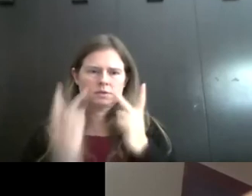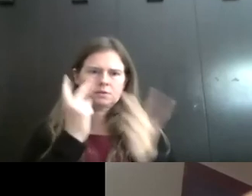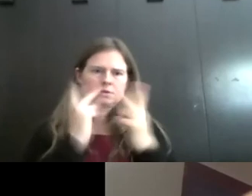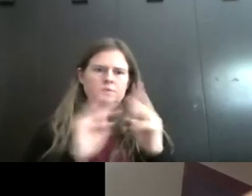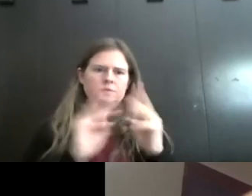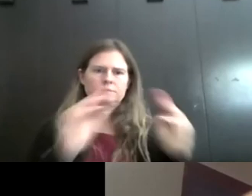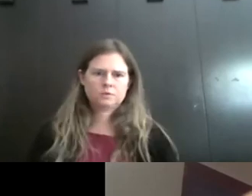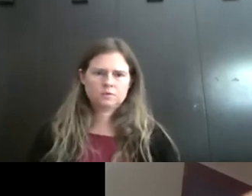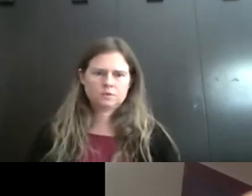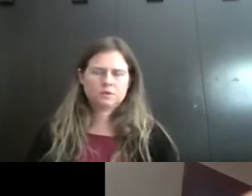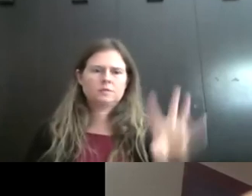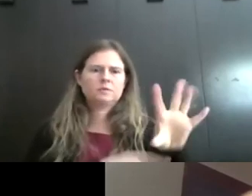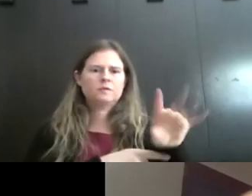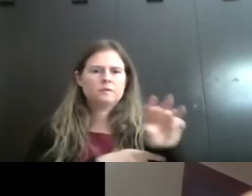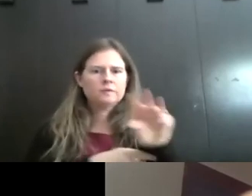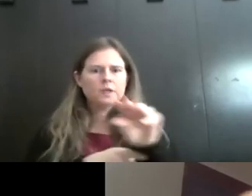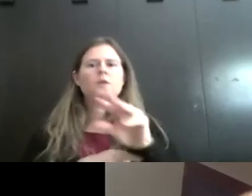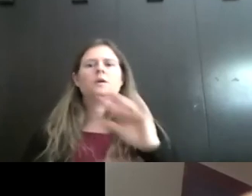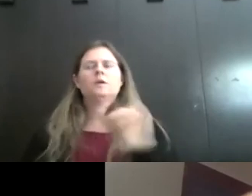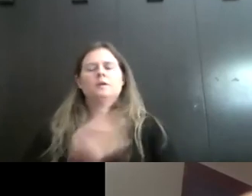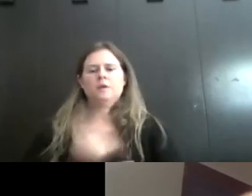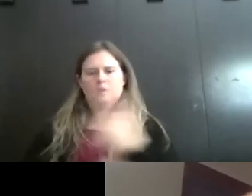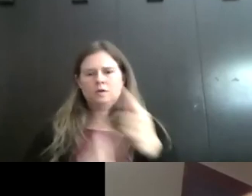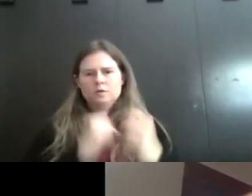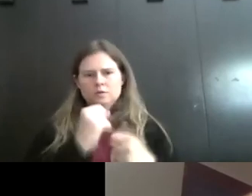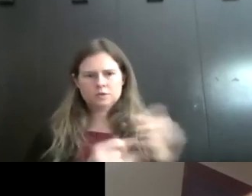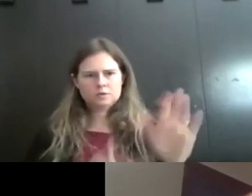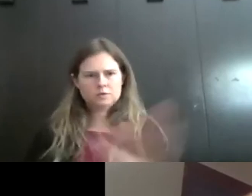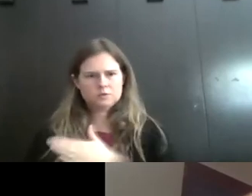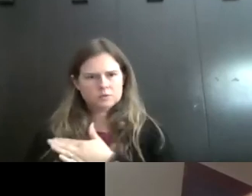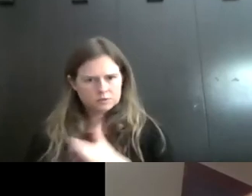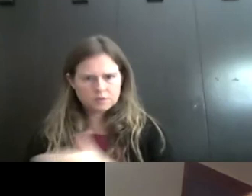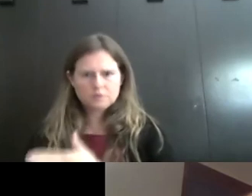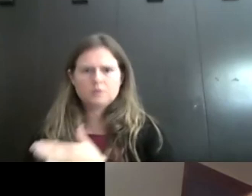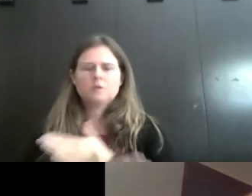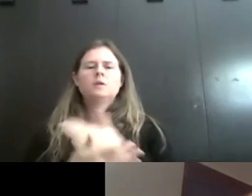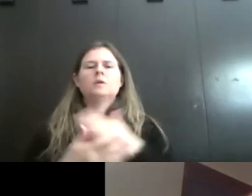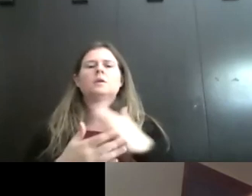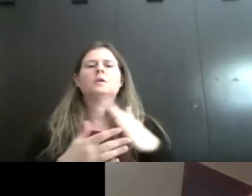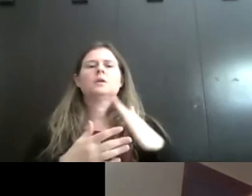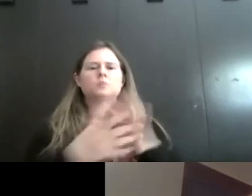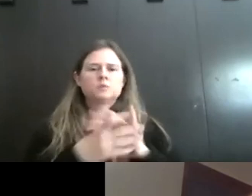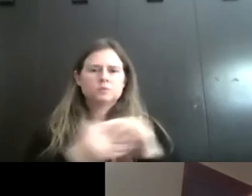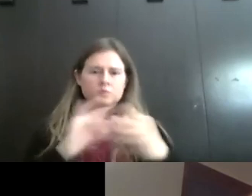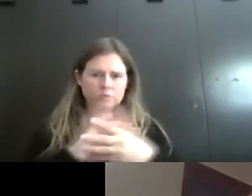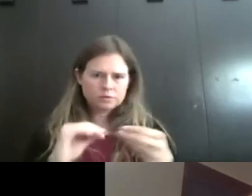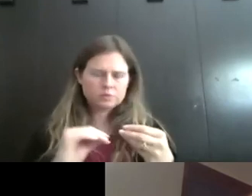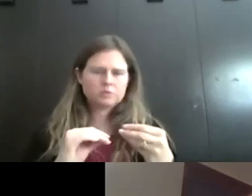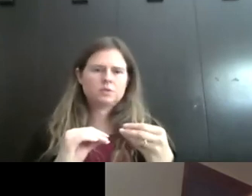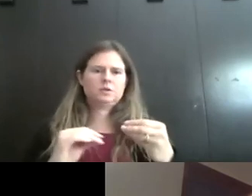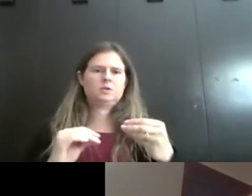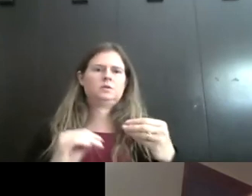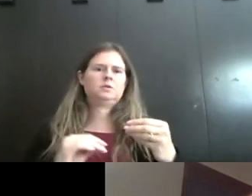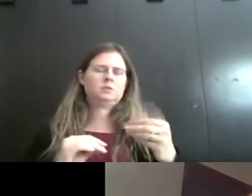of traditional songs, bird singers, traditional stories being told by